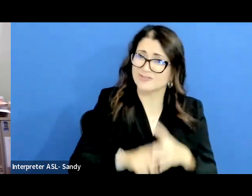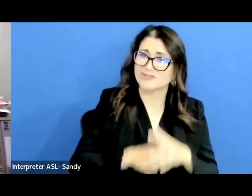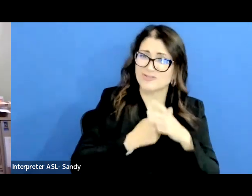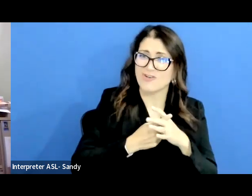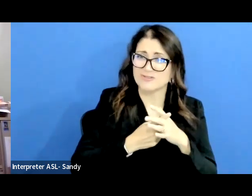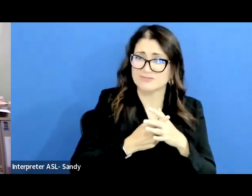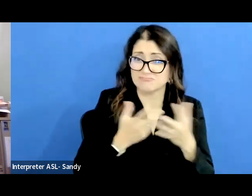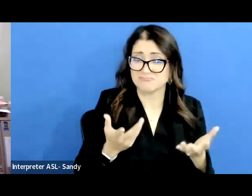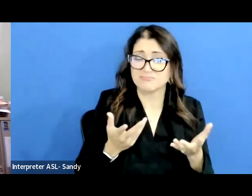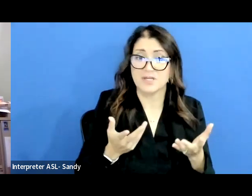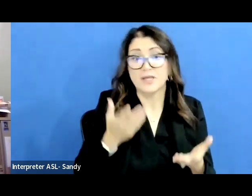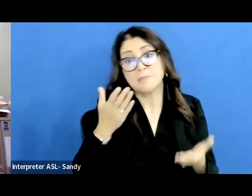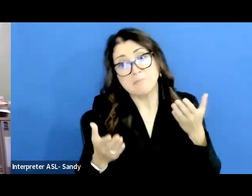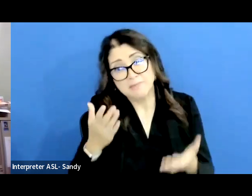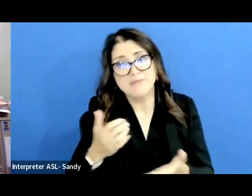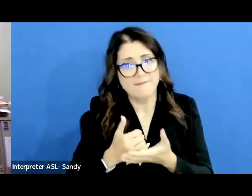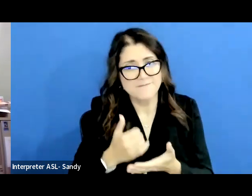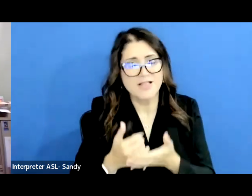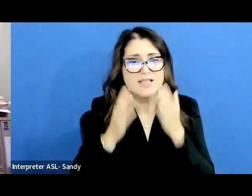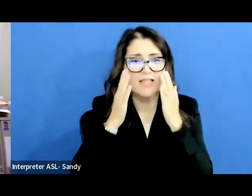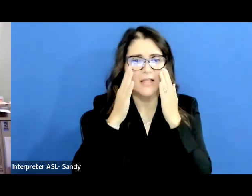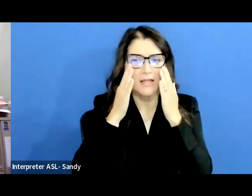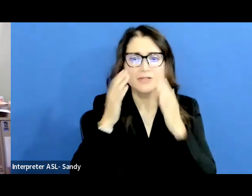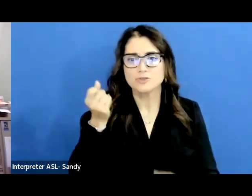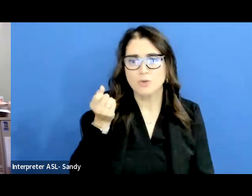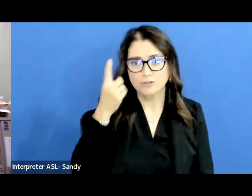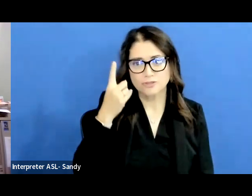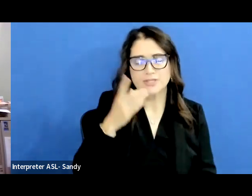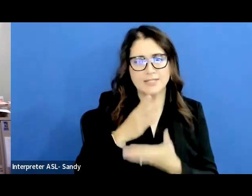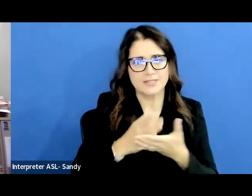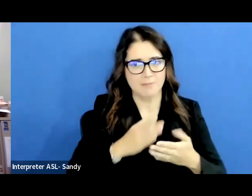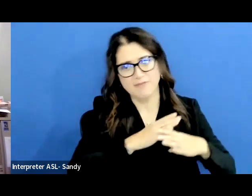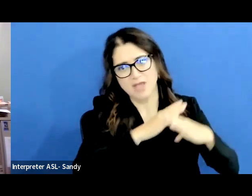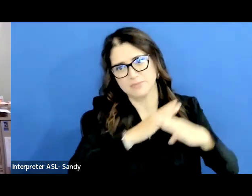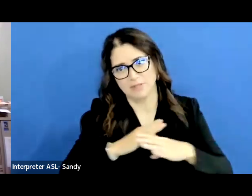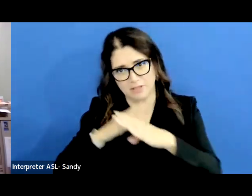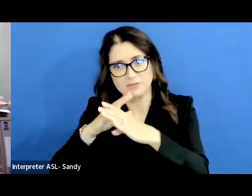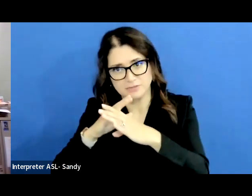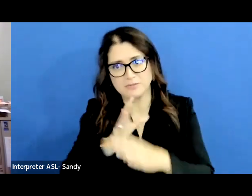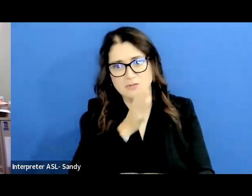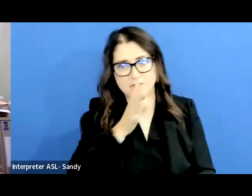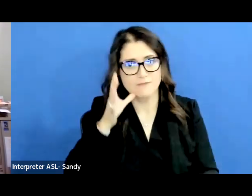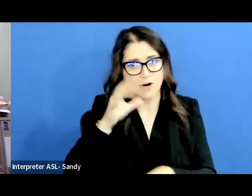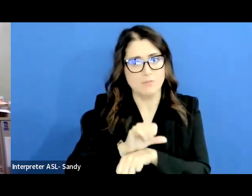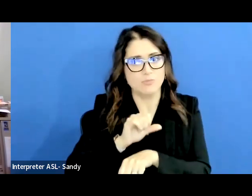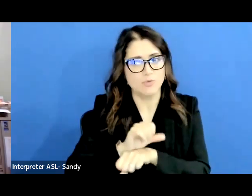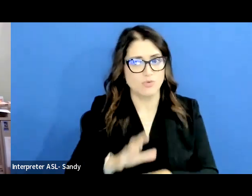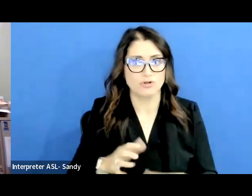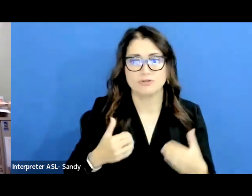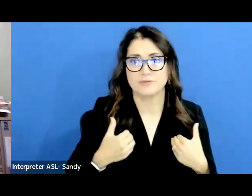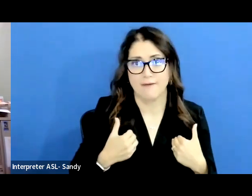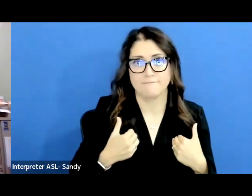communities? It might be helpful to understand some of the obstacles faced by farm workers.